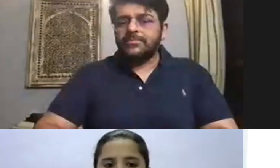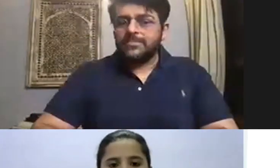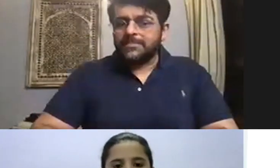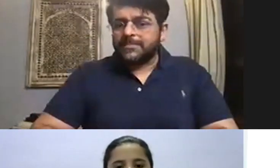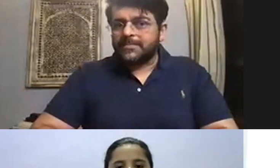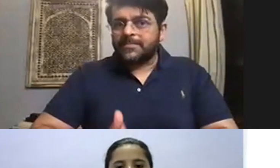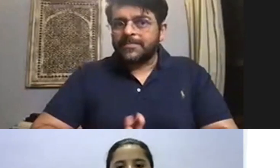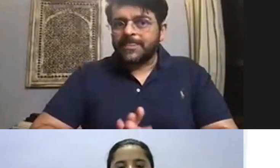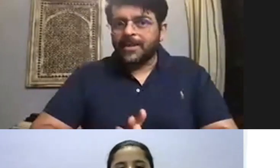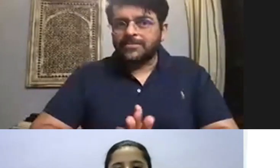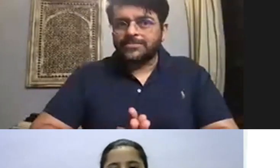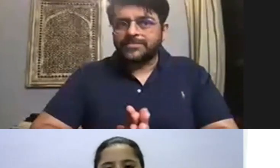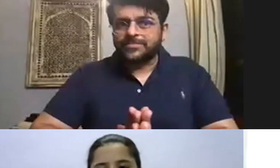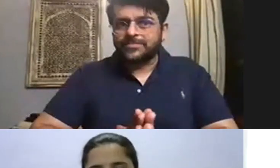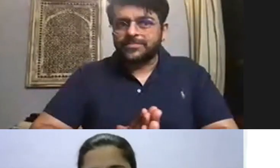Okay, sure. Thank you.